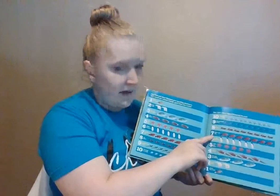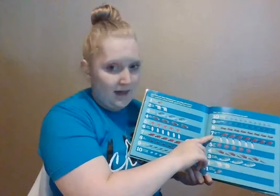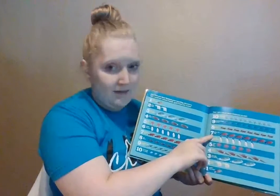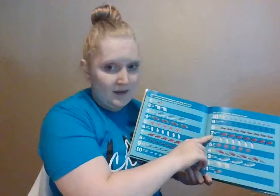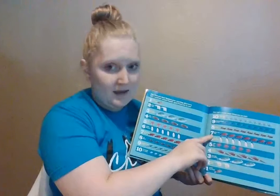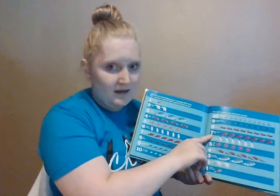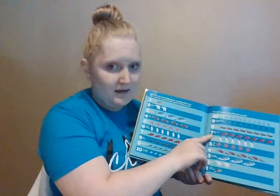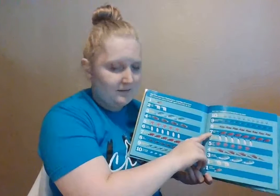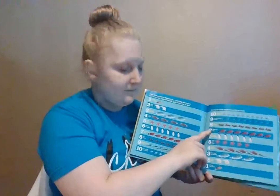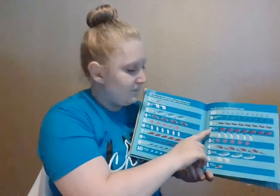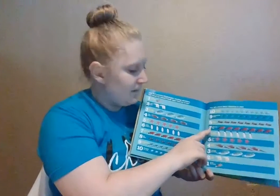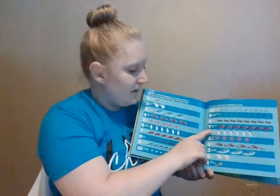7,